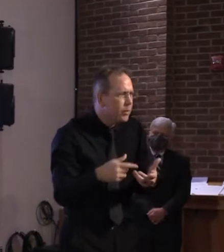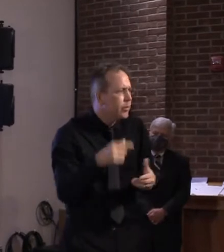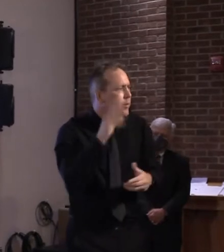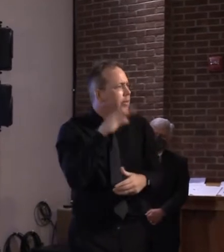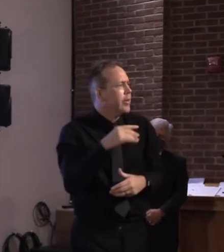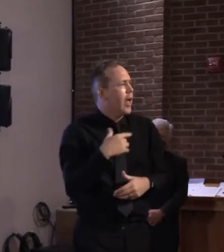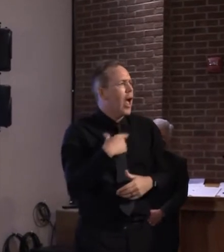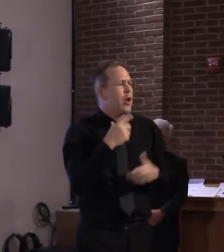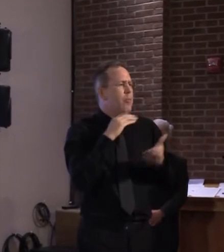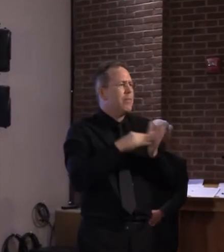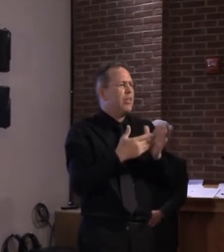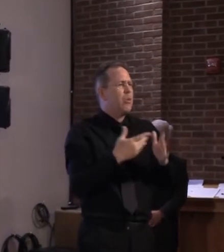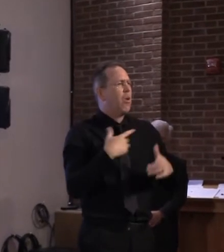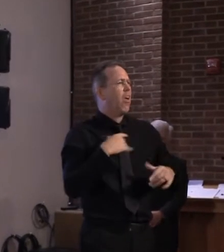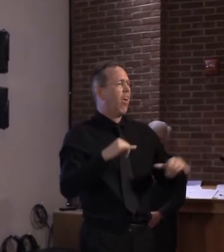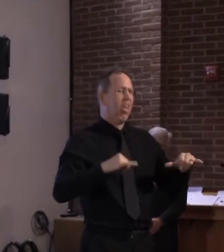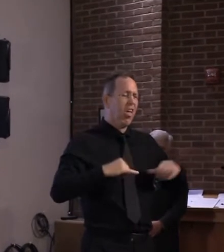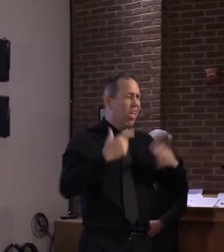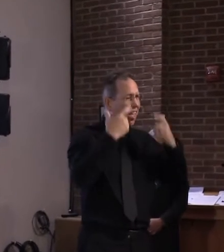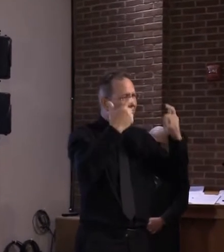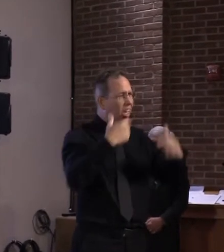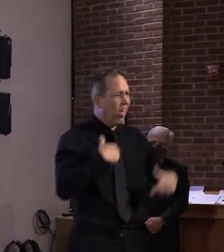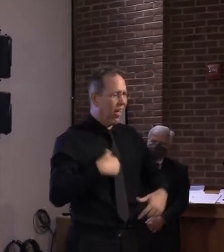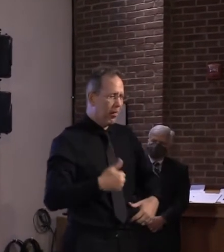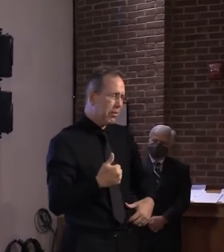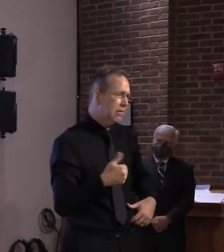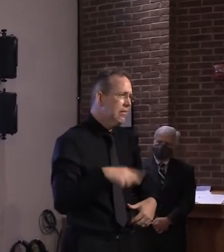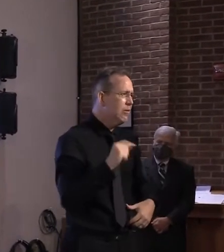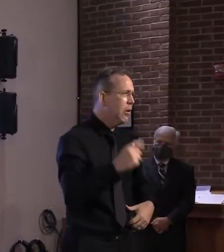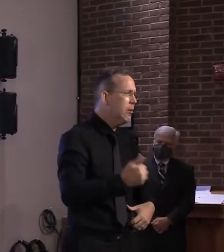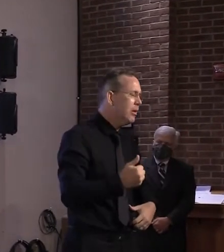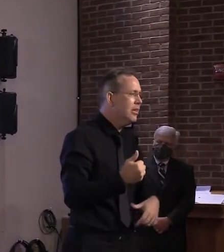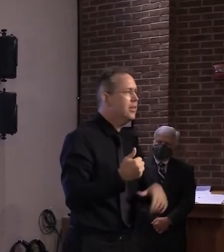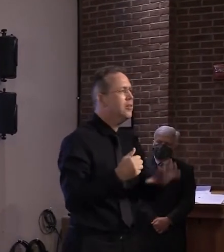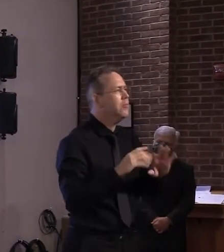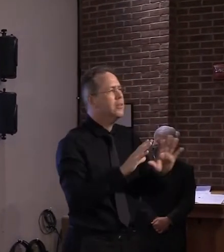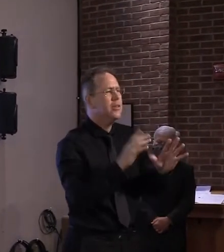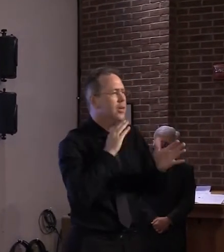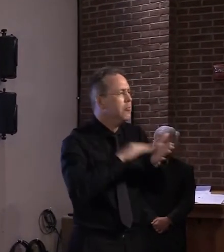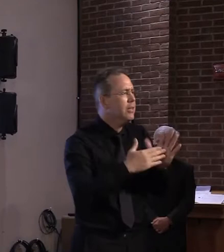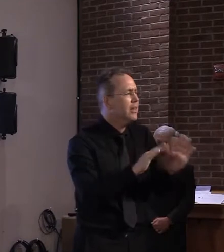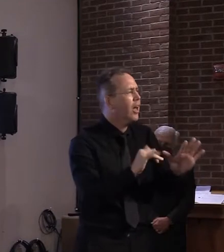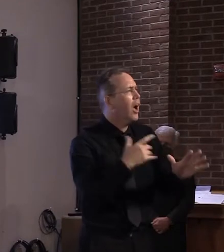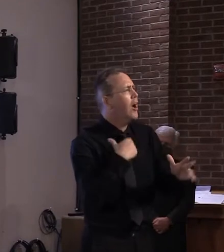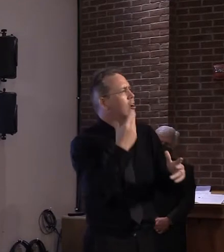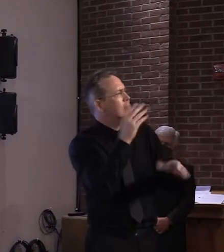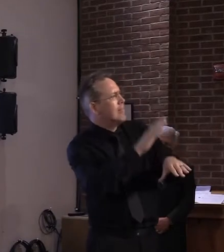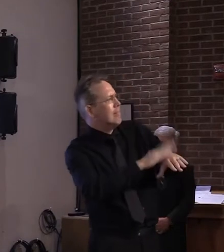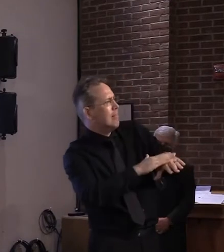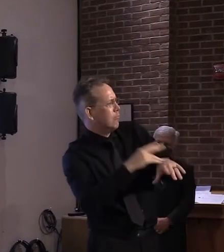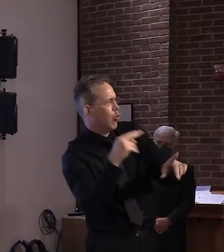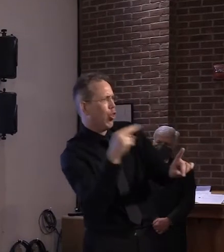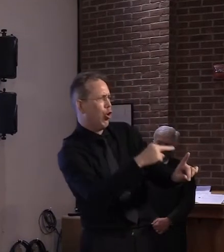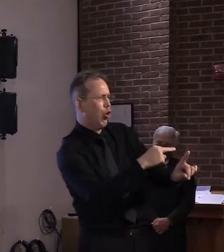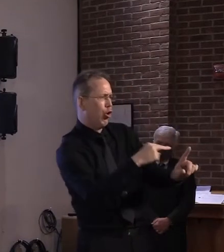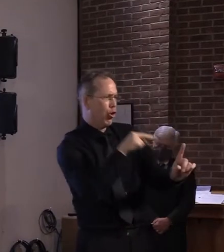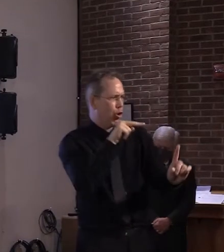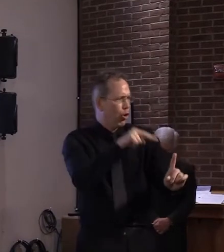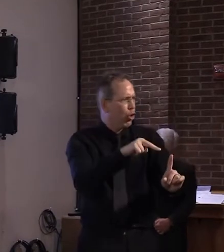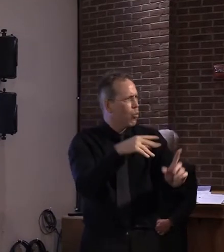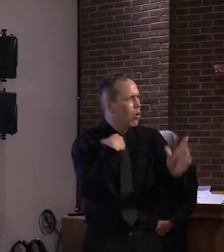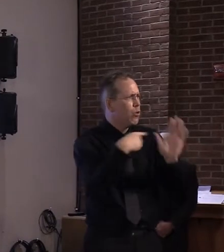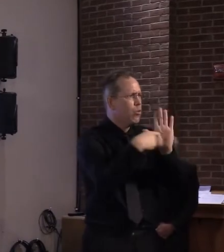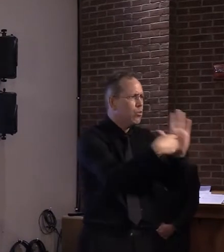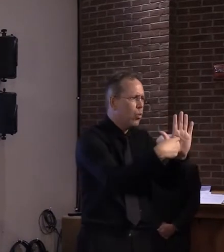Vermont, and certainly not to say one is better, one is worse, but really to try to look at some of the lessons that we can